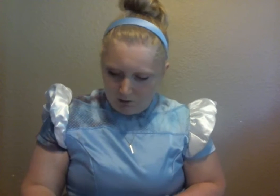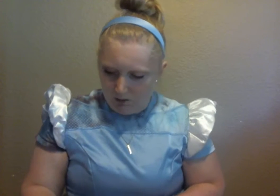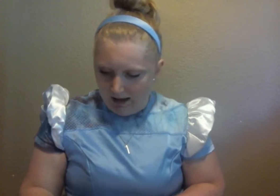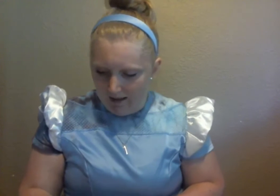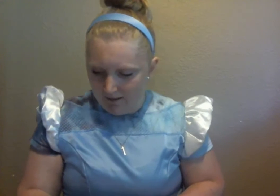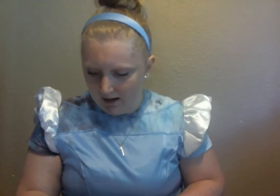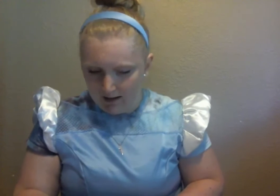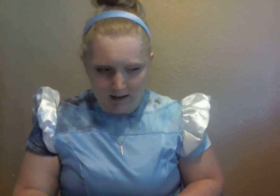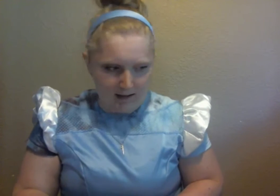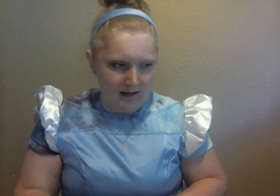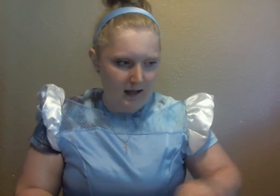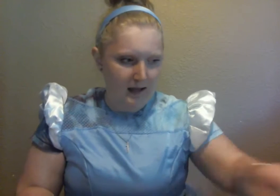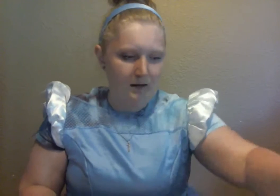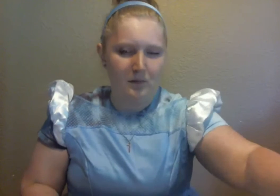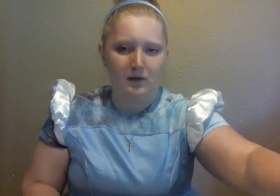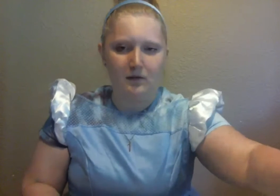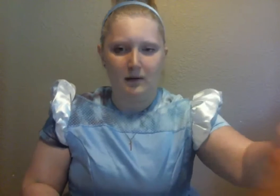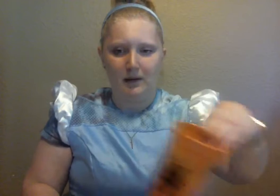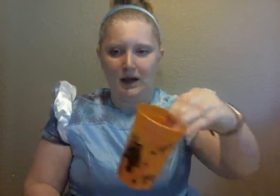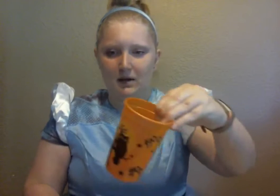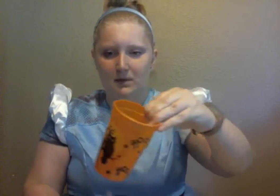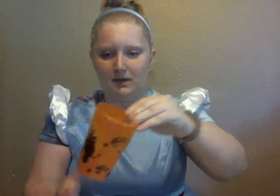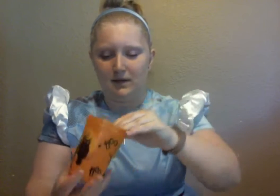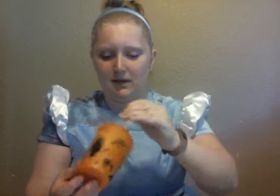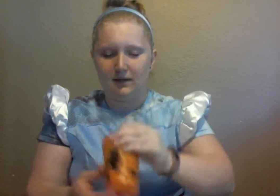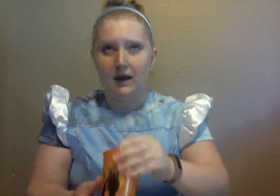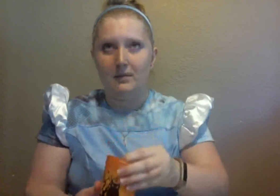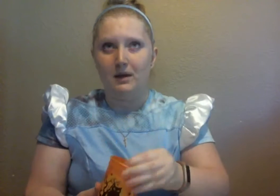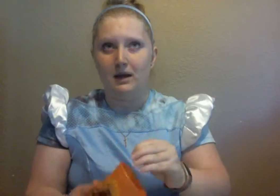Okay, and then I need an animal. So I have my animals in this cup here.